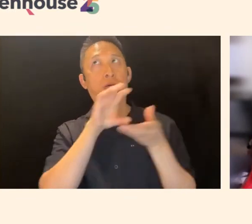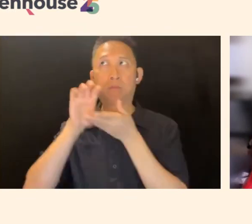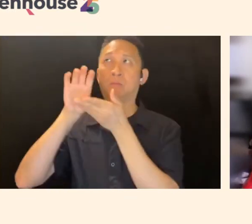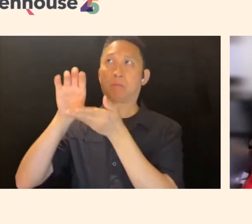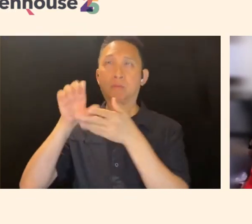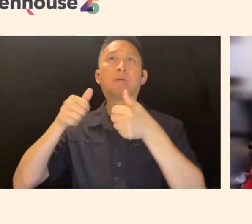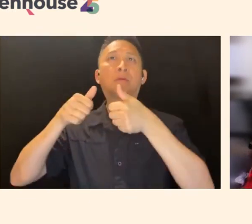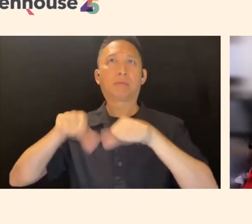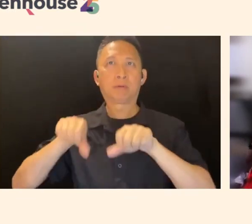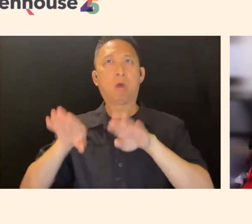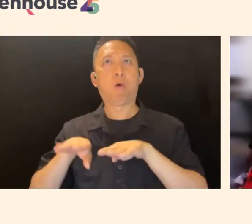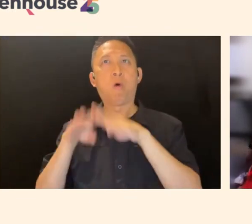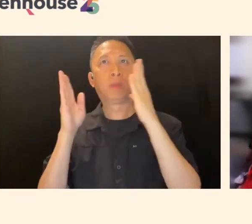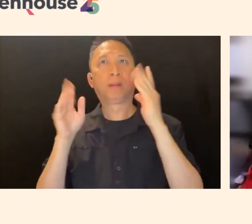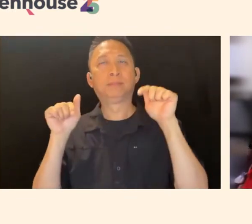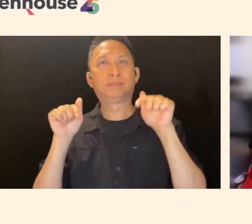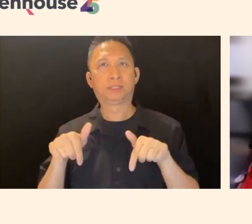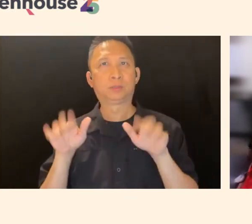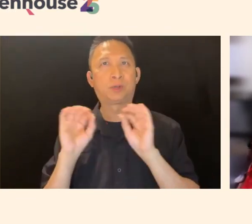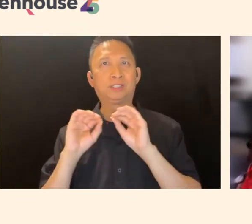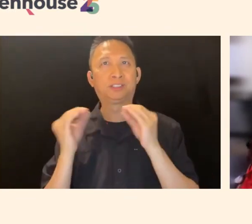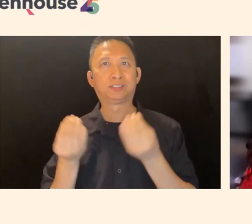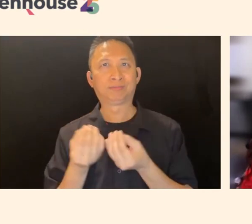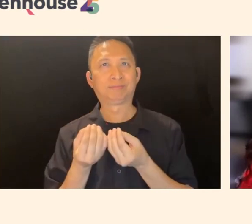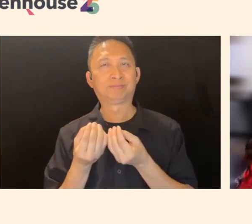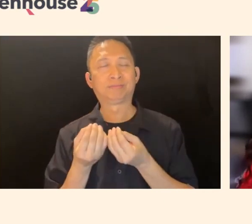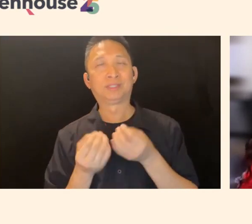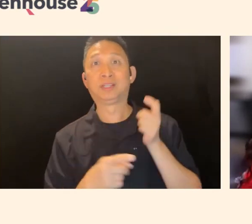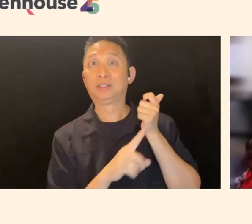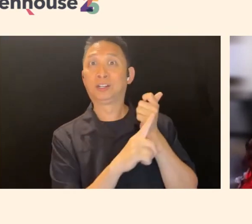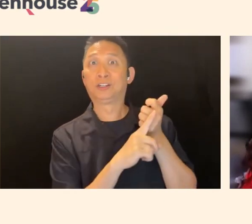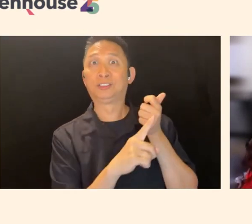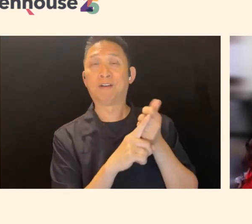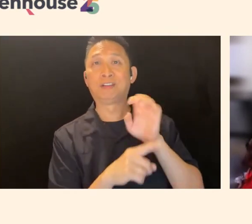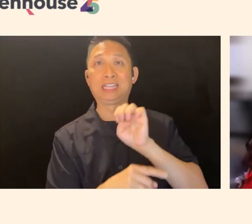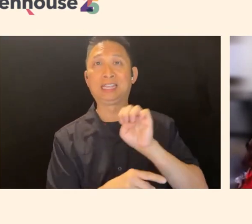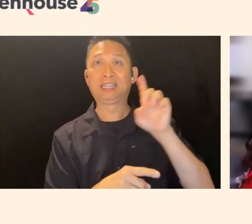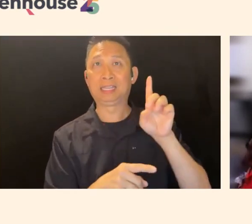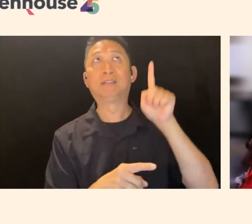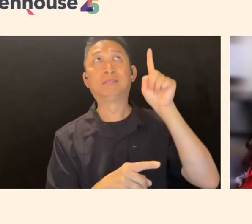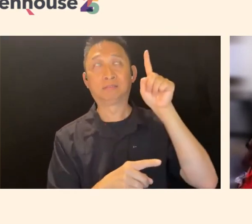the first brick and mortar was ascertained.